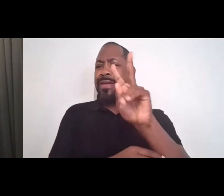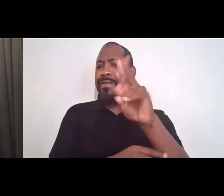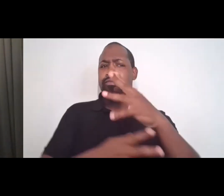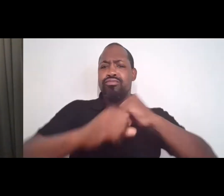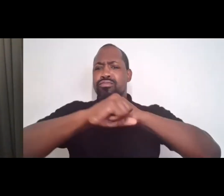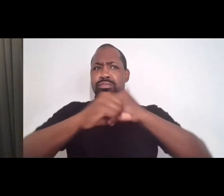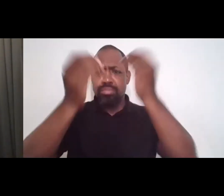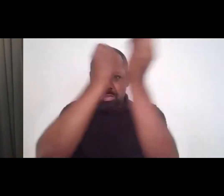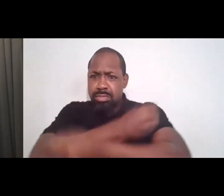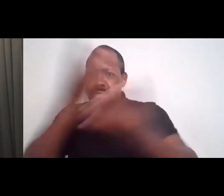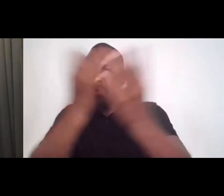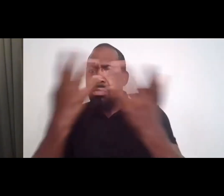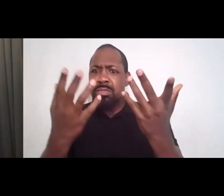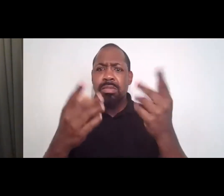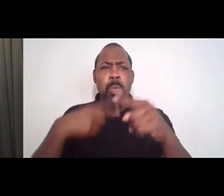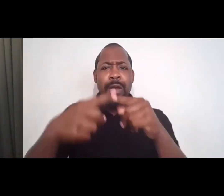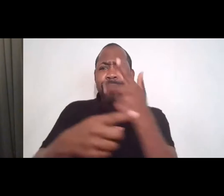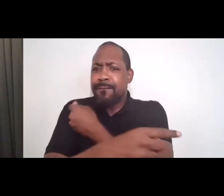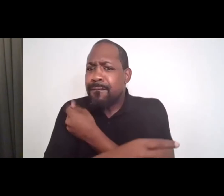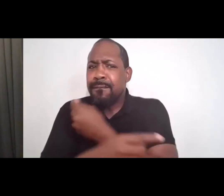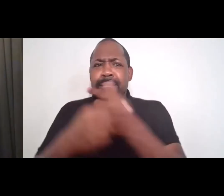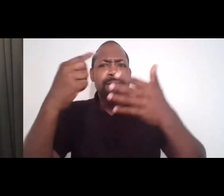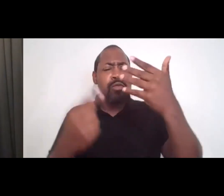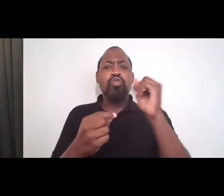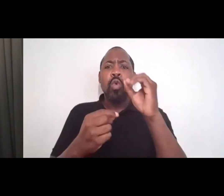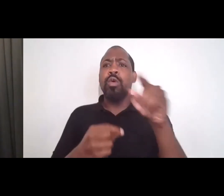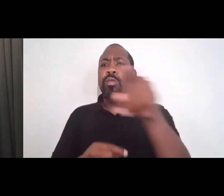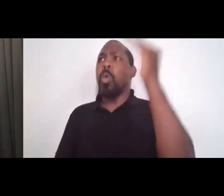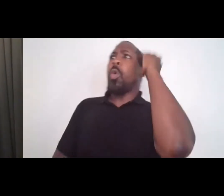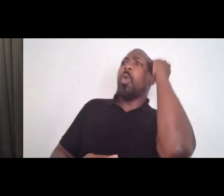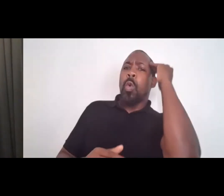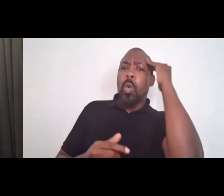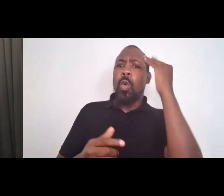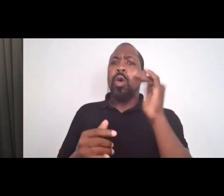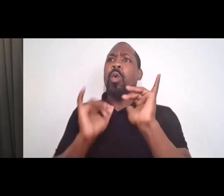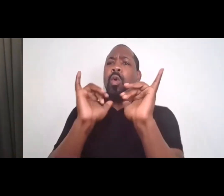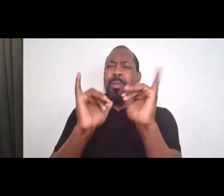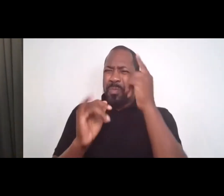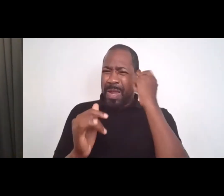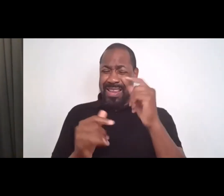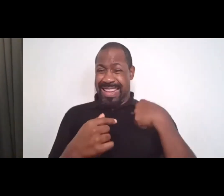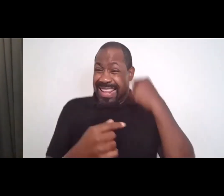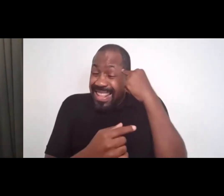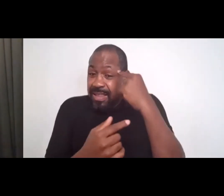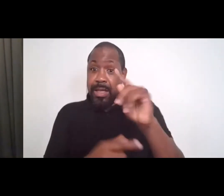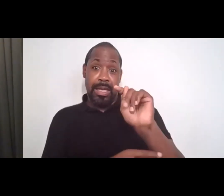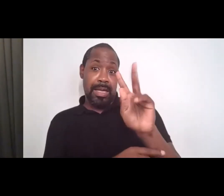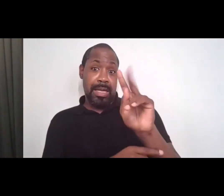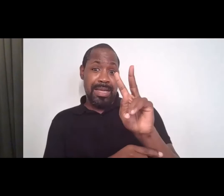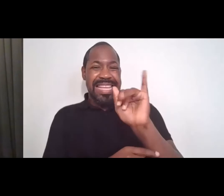remarks, but it's not a lot of outreach. And we thought if we did a TV spot, people who are watching TV would